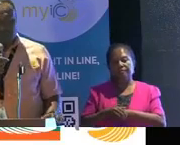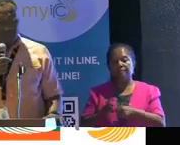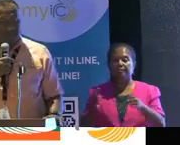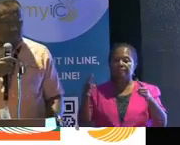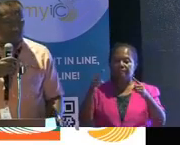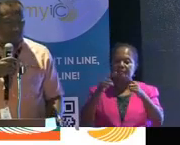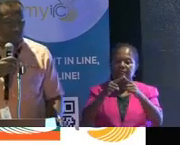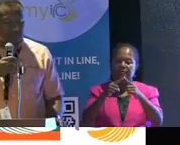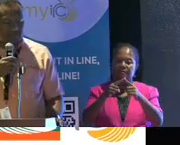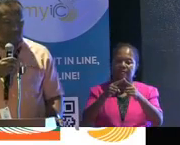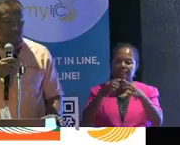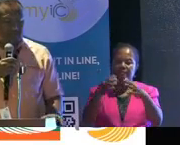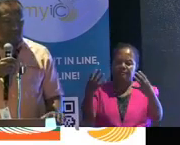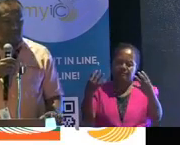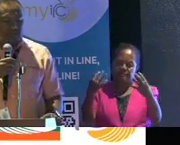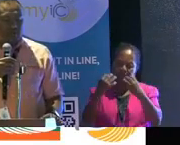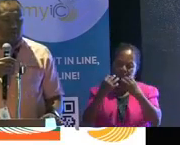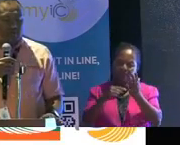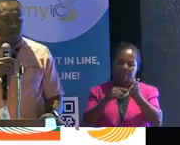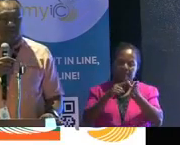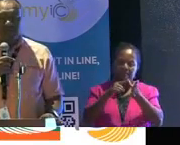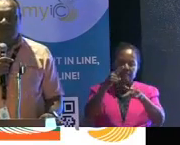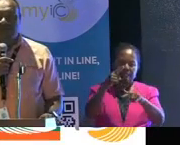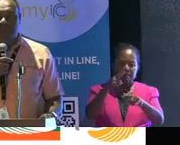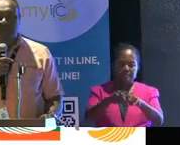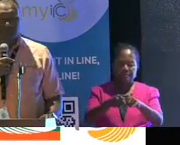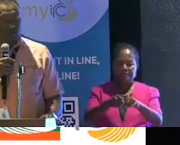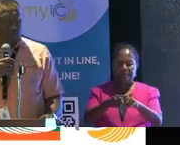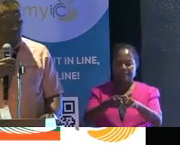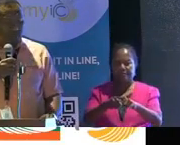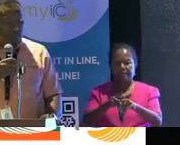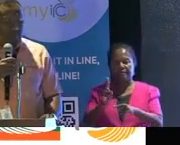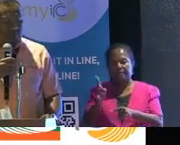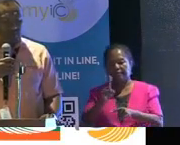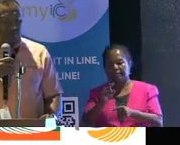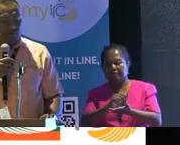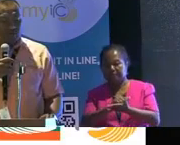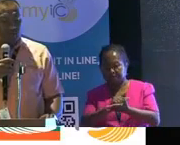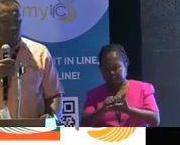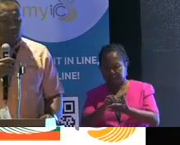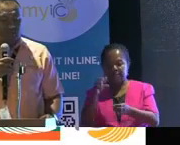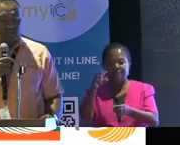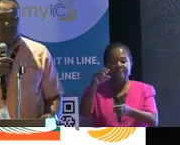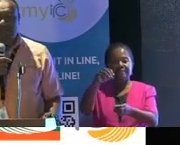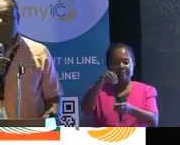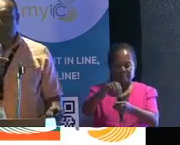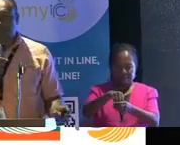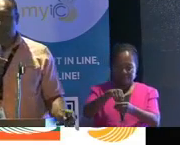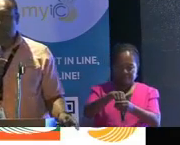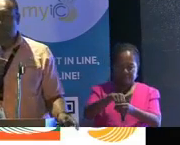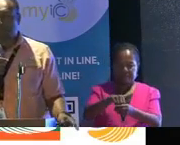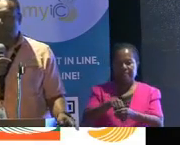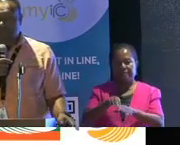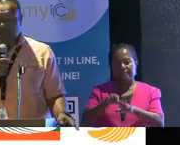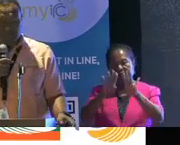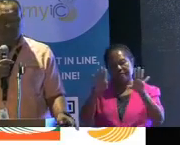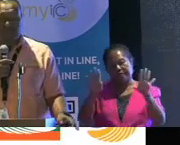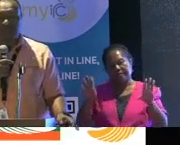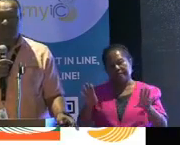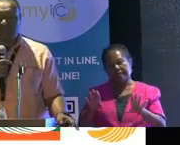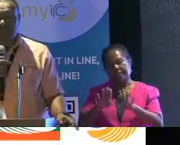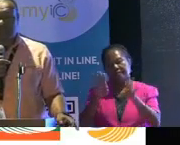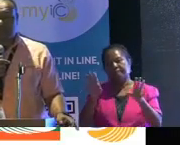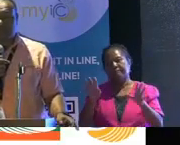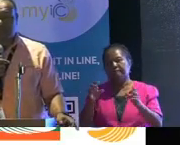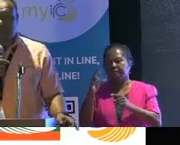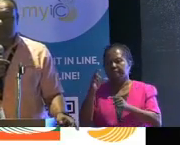will attract marginal tax rate on the amounts. So this will include leave credits, leave